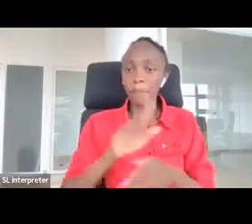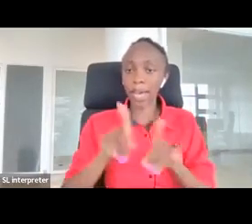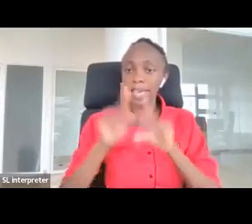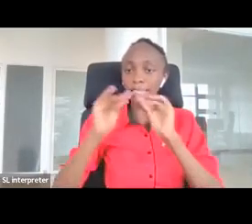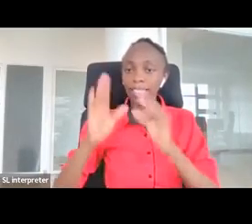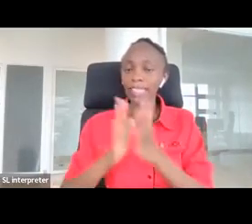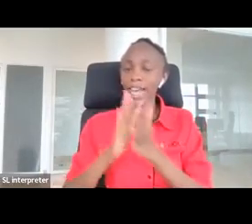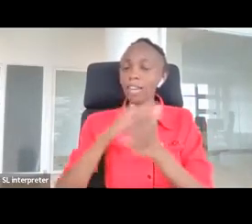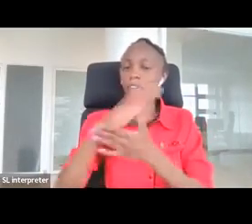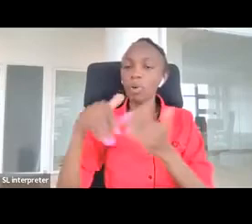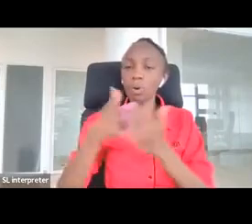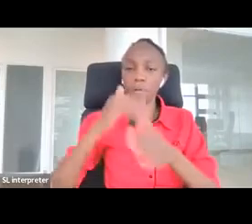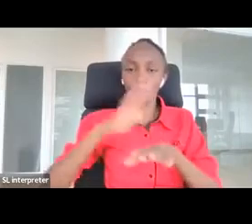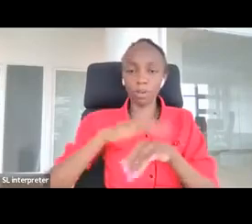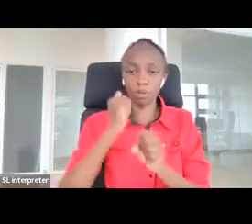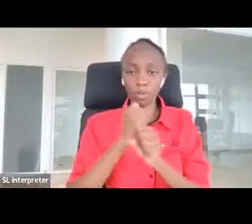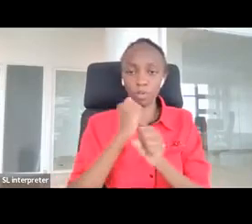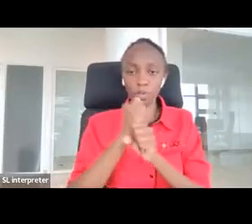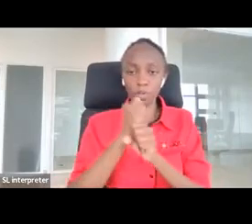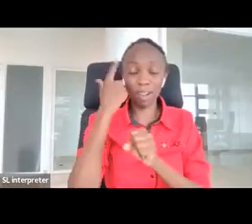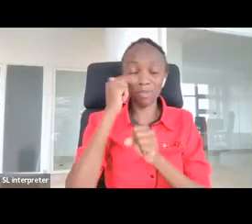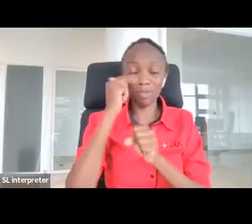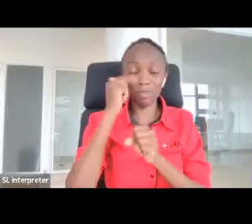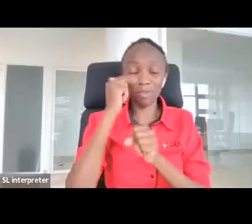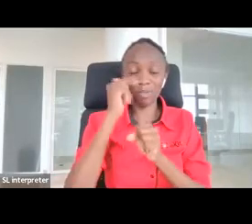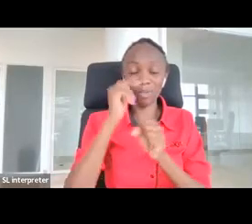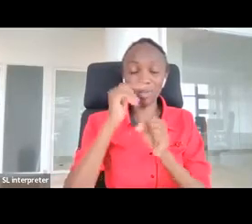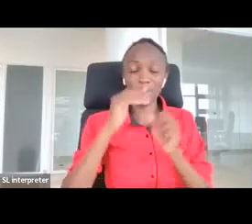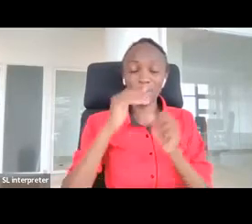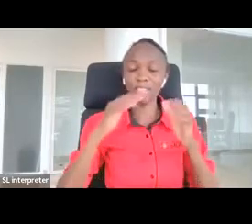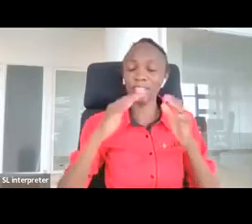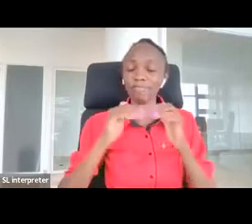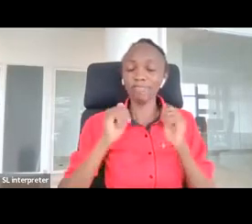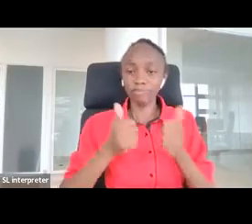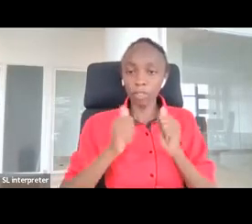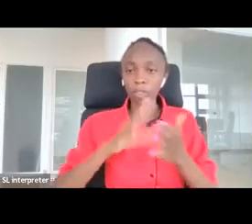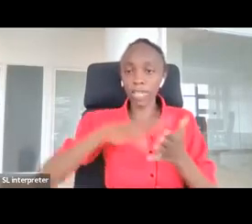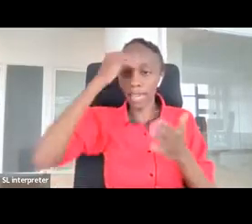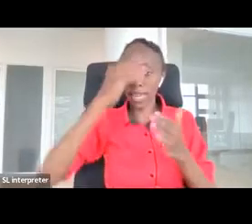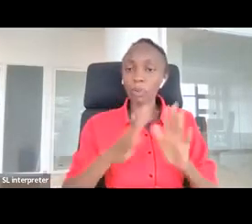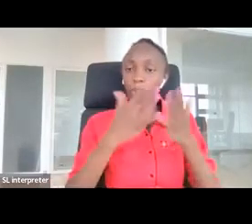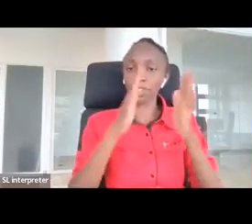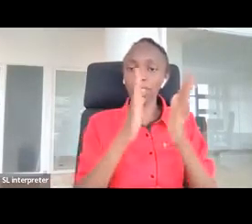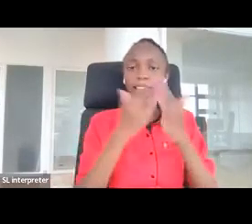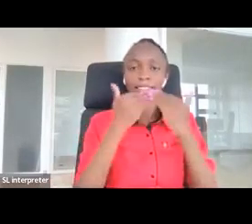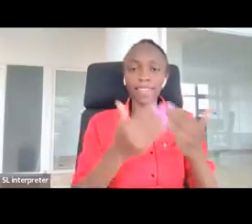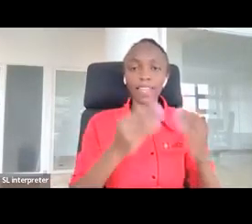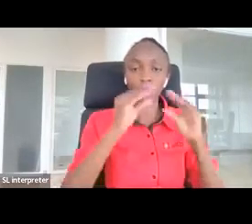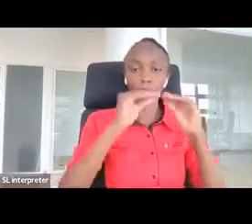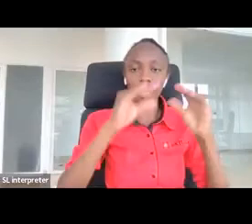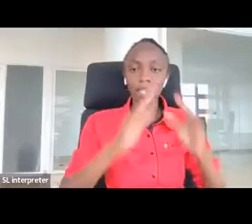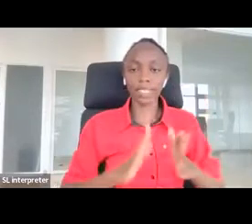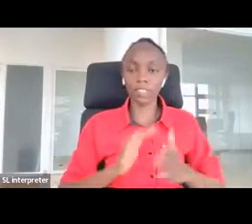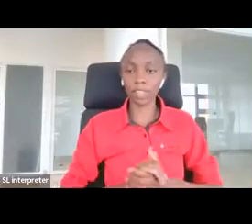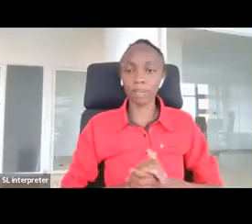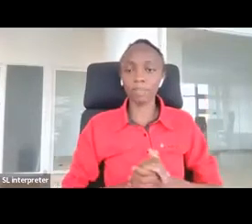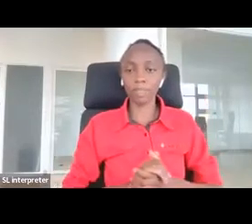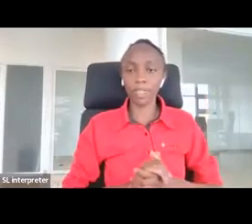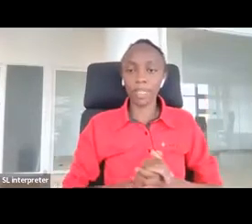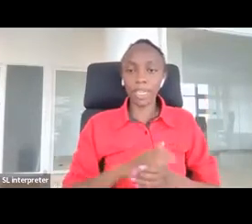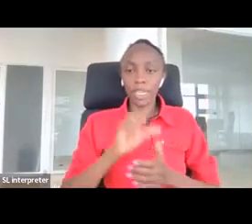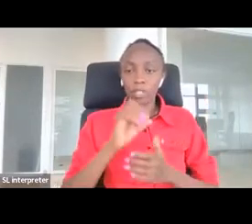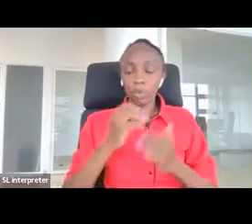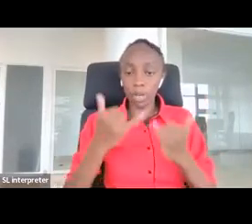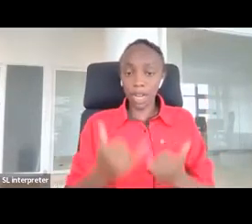the lives of these great learners. Many, many congratulations and many thanks to our teachers. And now to bring to us our keynote